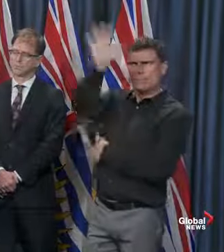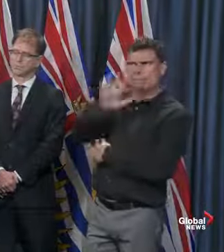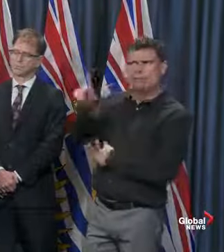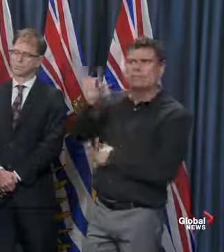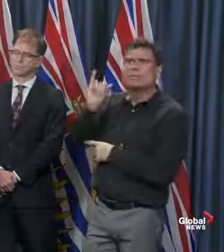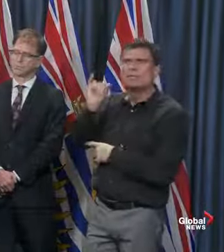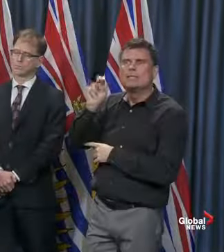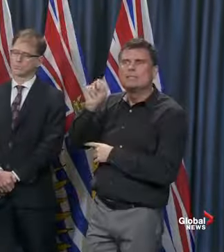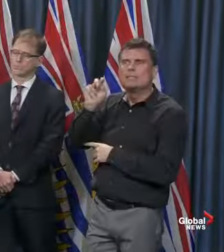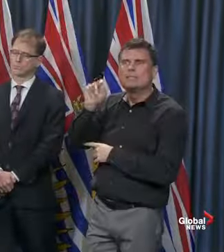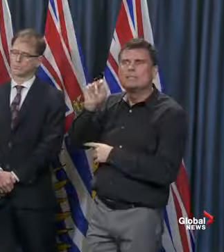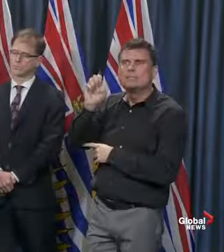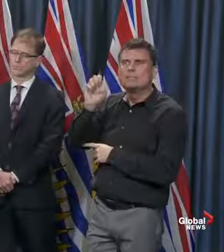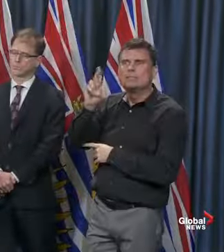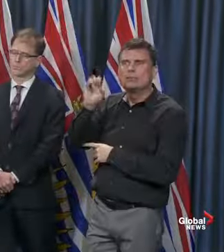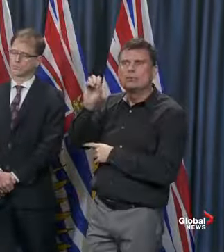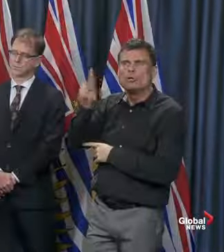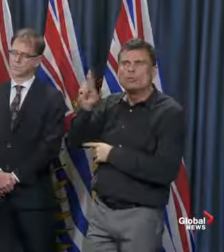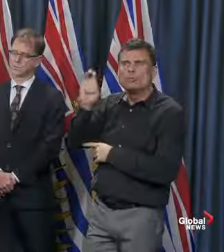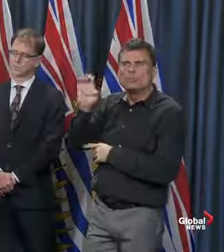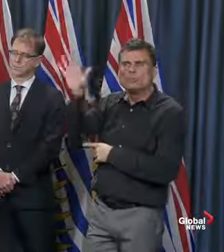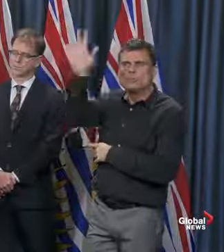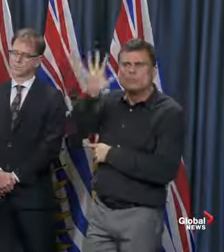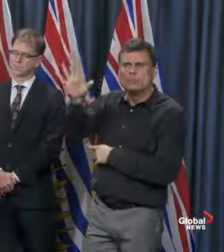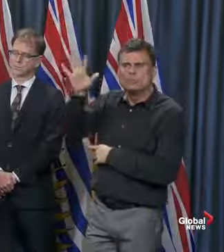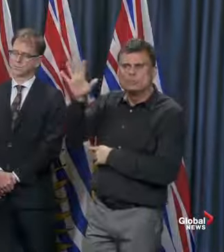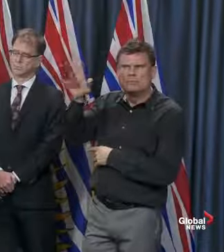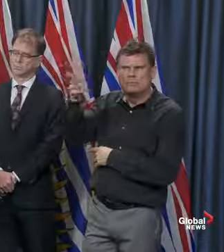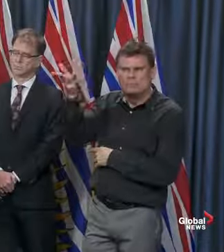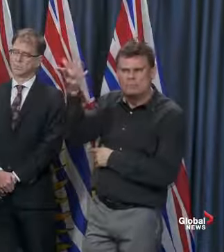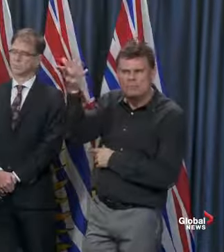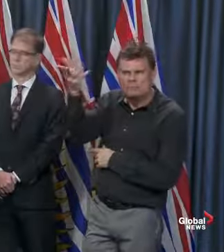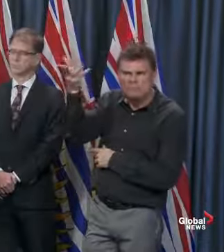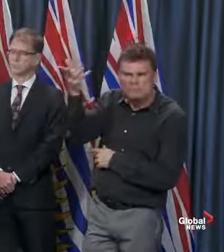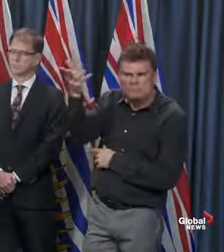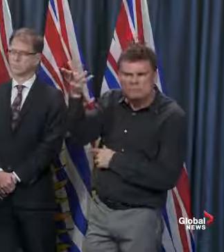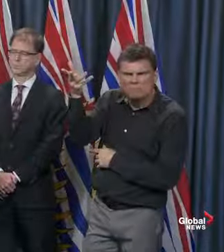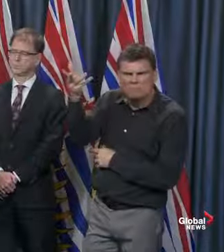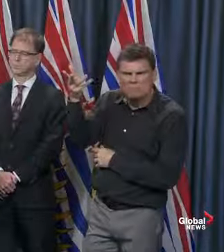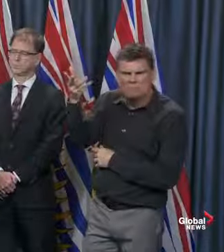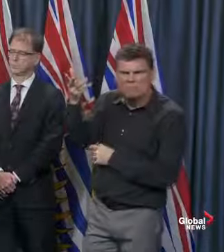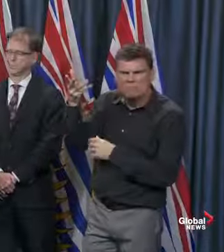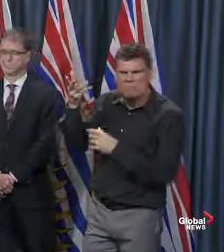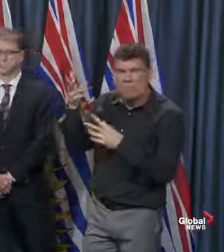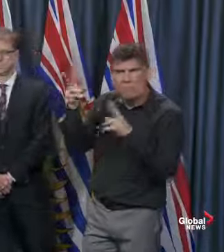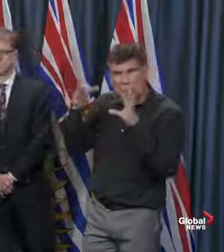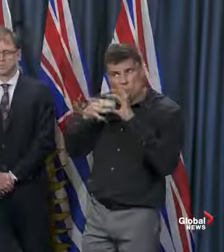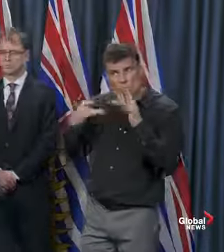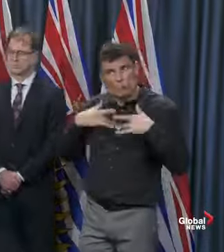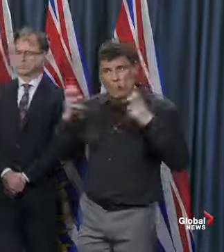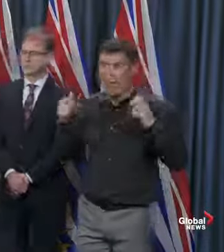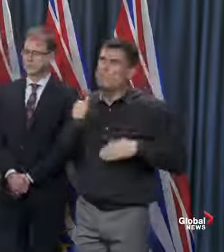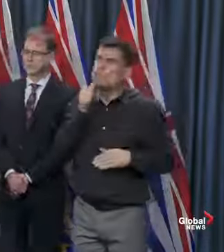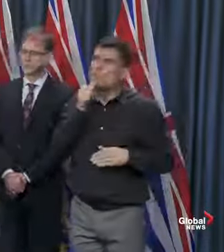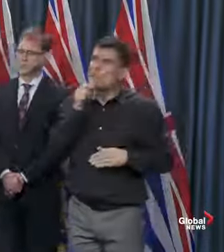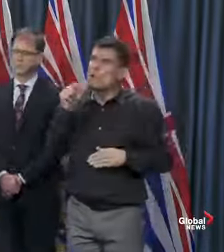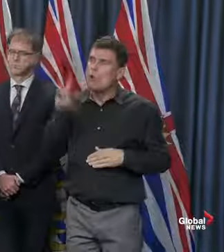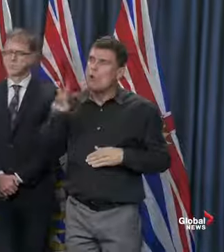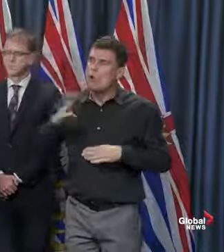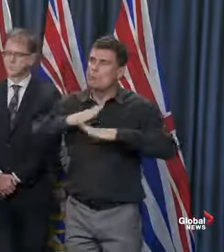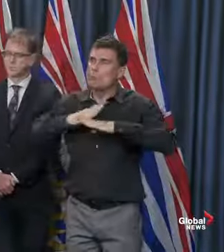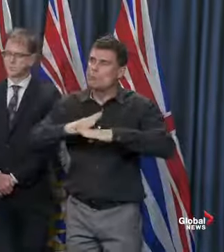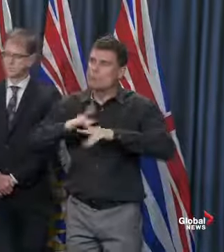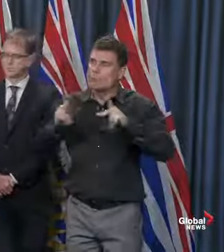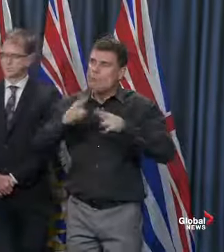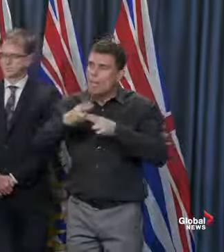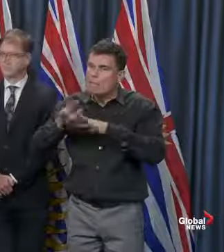but it seems like a double standard when specific facilities in the Lower Mainland are being named, and the concern is that this is going to create